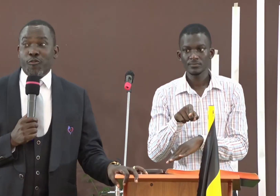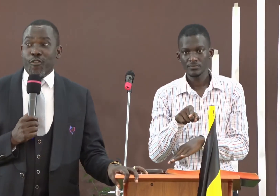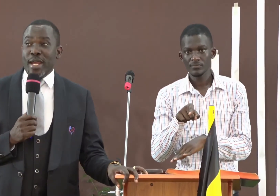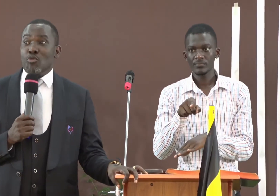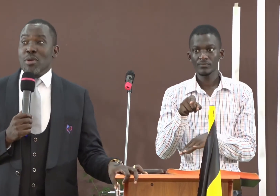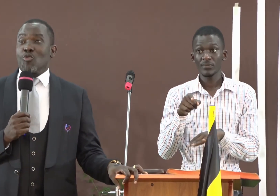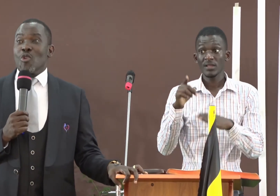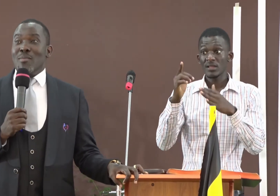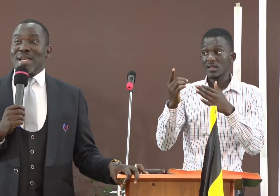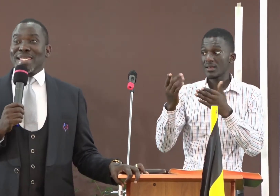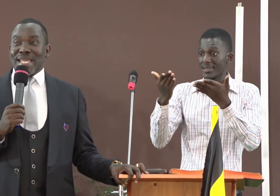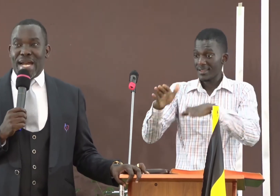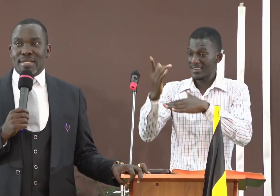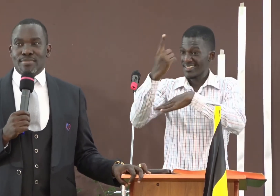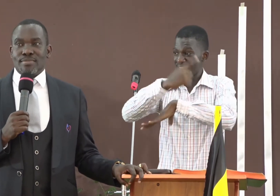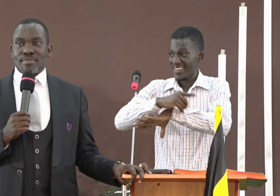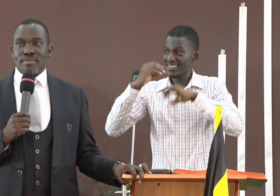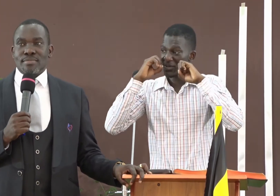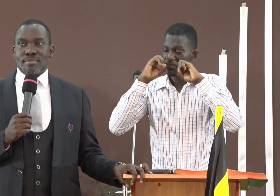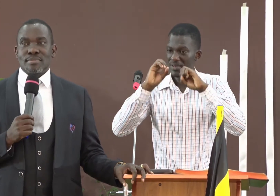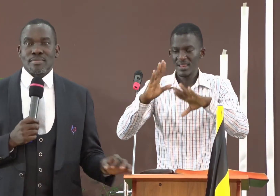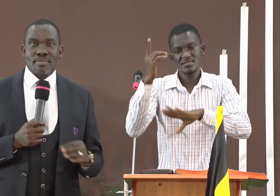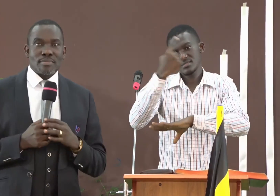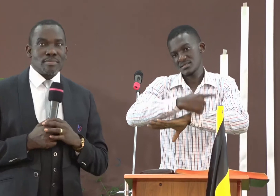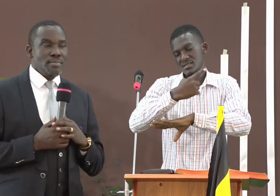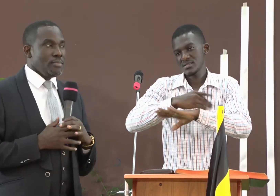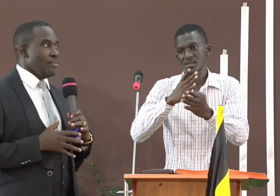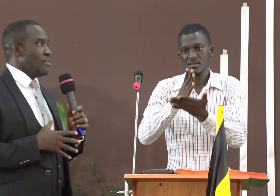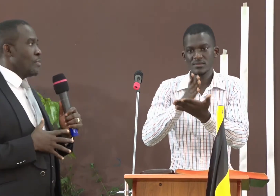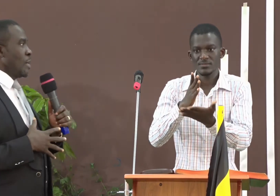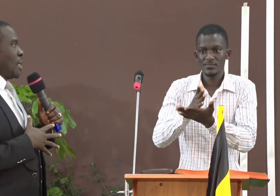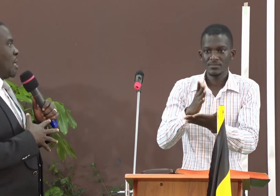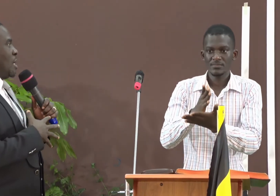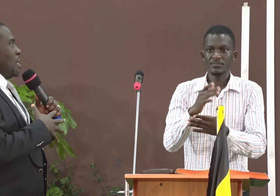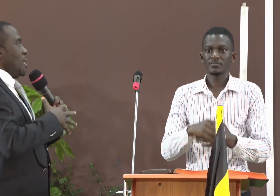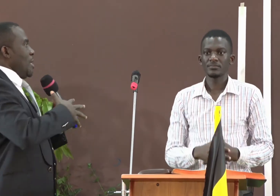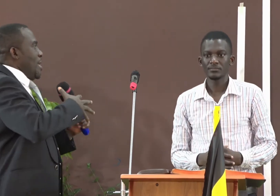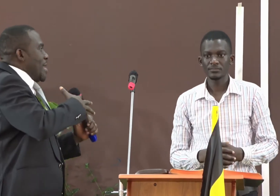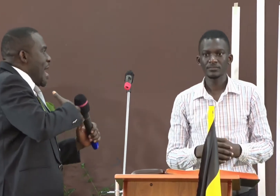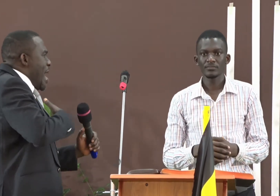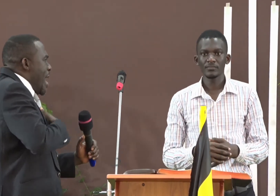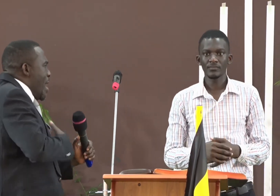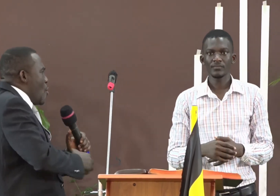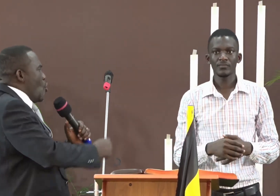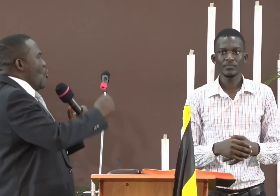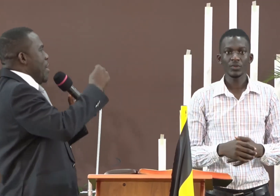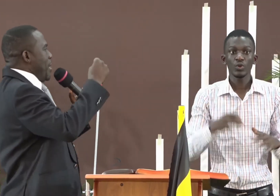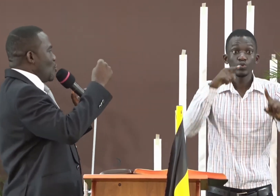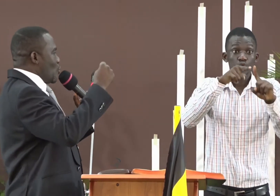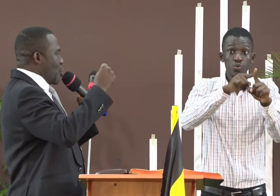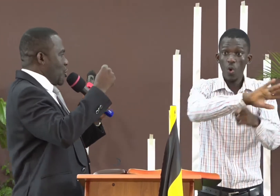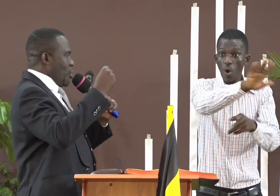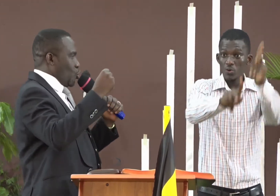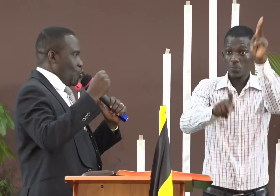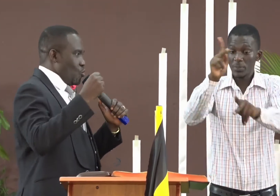Olunaku lw'okufiiramu lunaku lwa mukisa. The day that you die is a blessed day. Eriabo abali